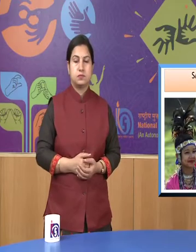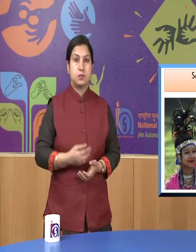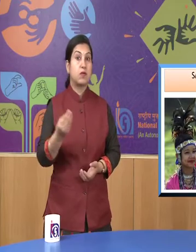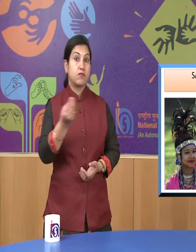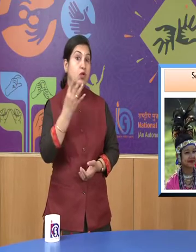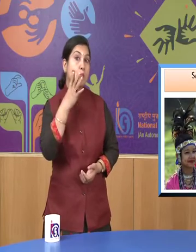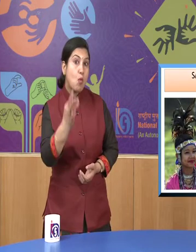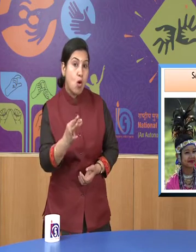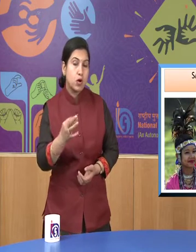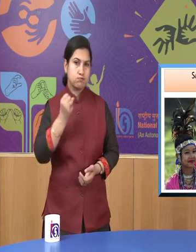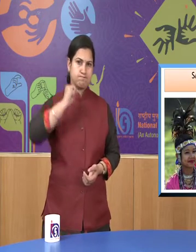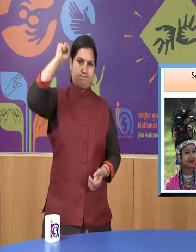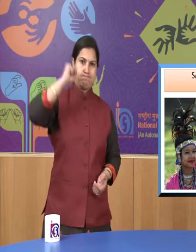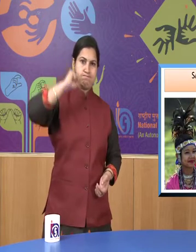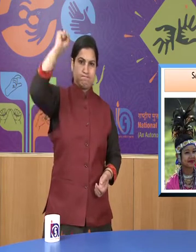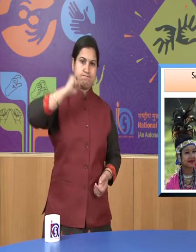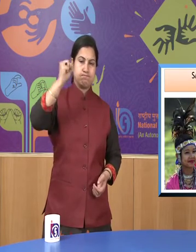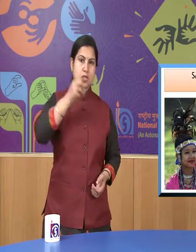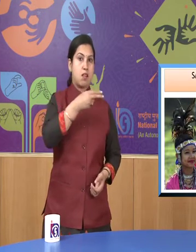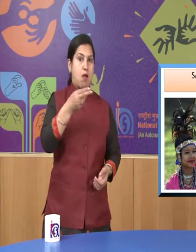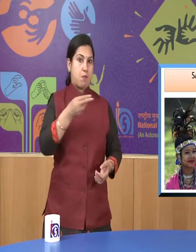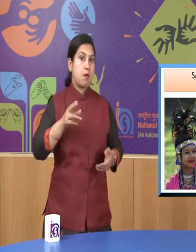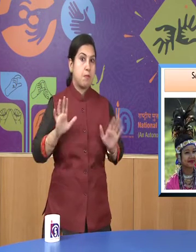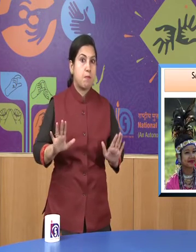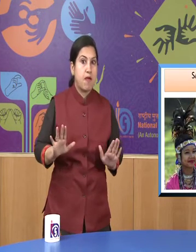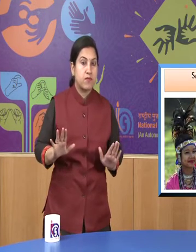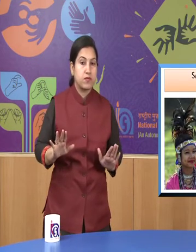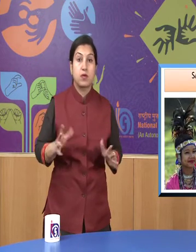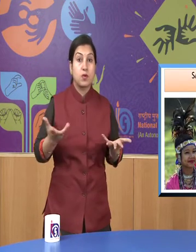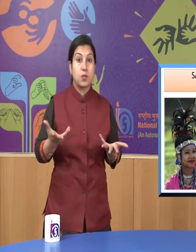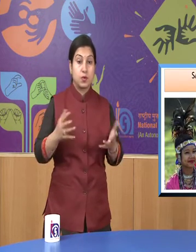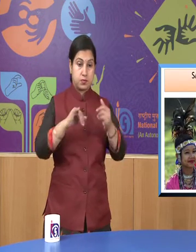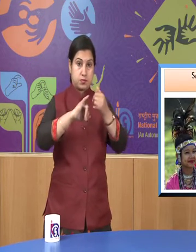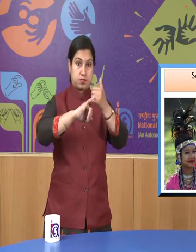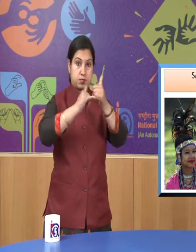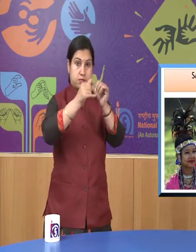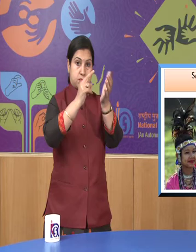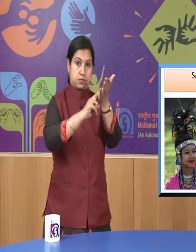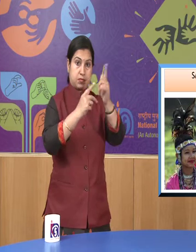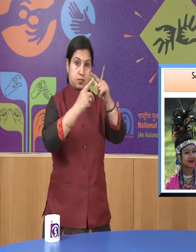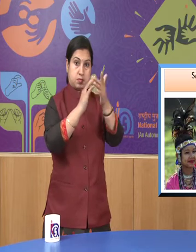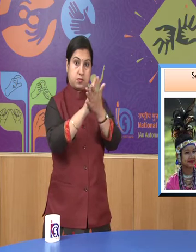few important tribal revolts were the Santhal,